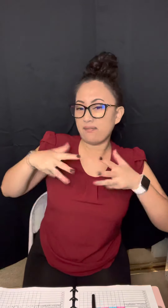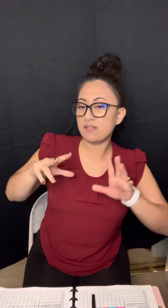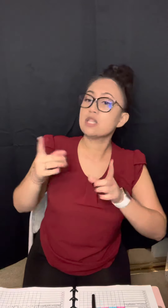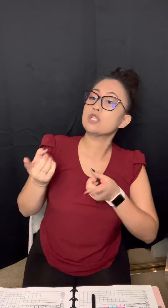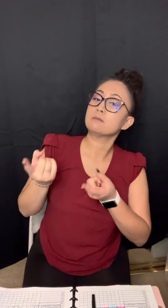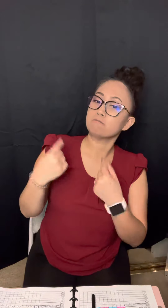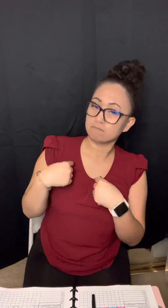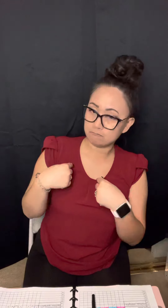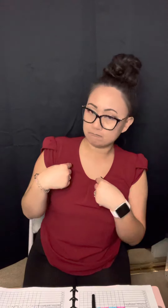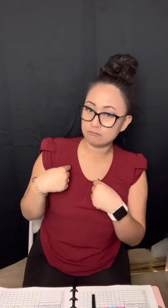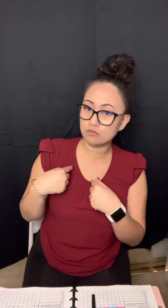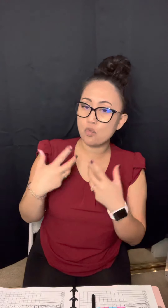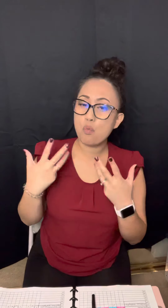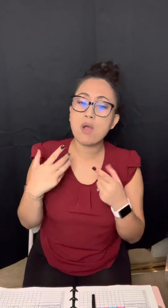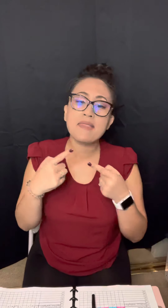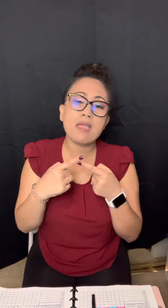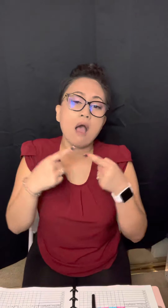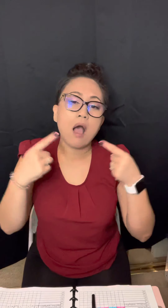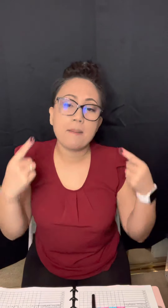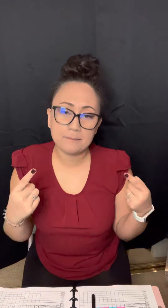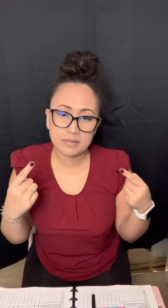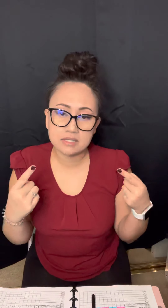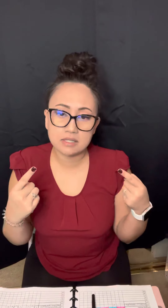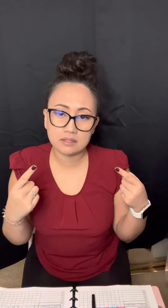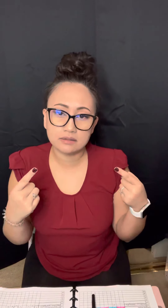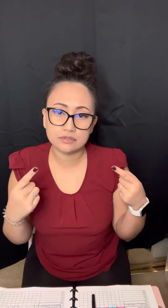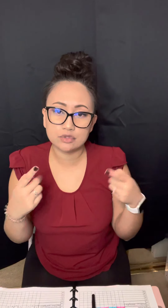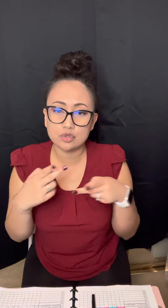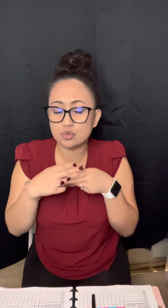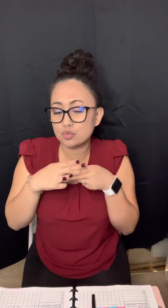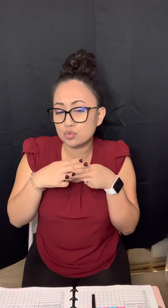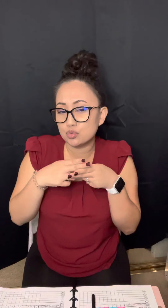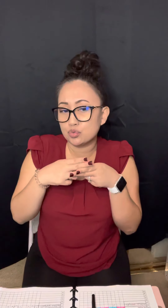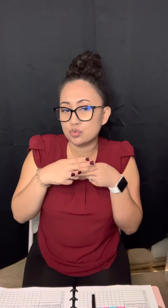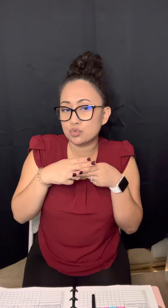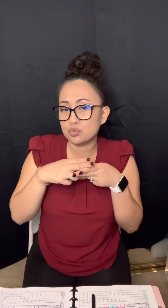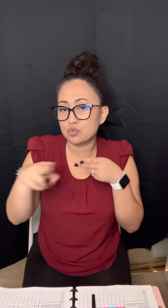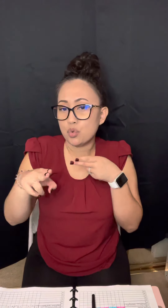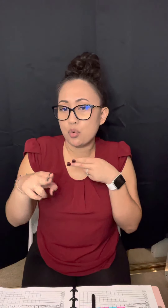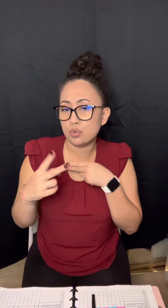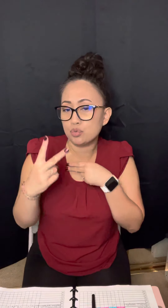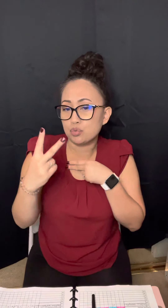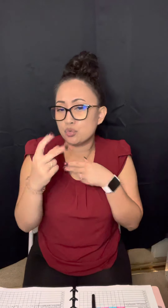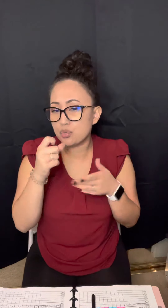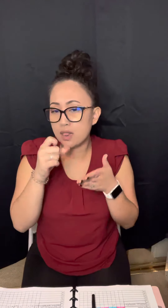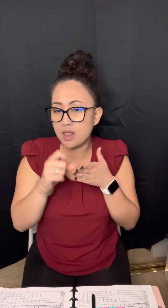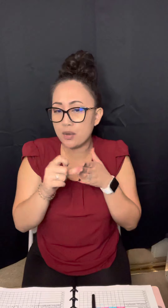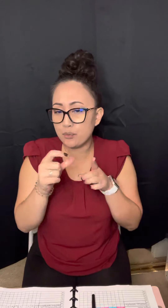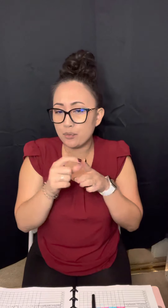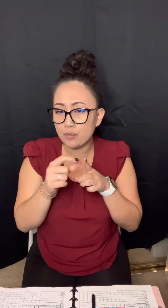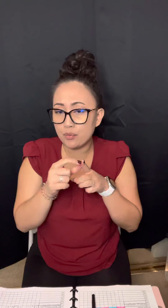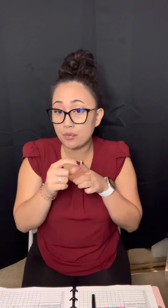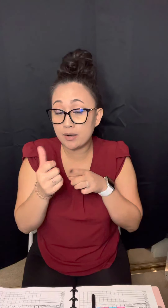means opposite of come. And it's just a short little 2-letter word. Anybody know it? Bella, what